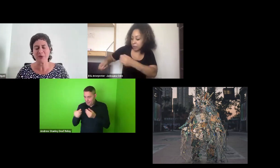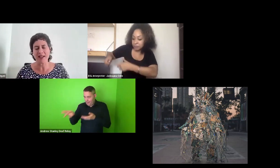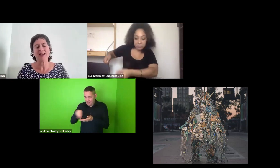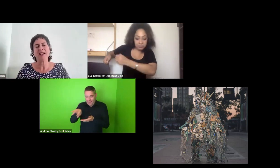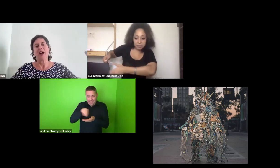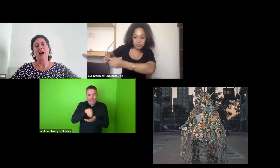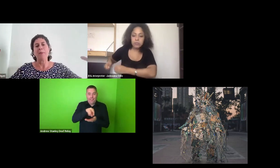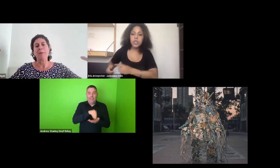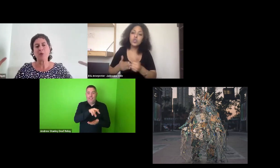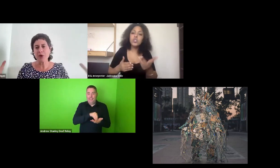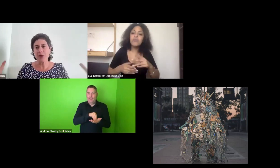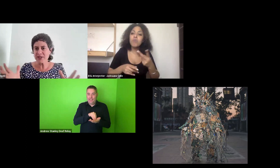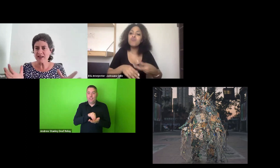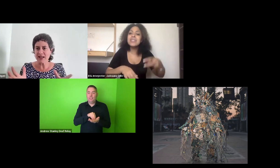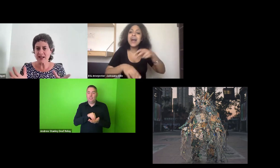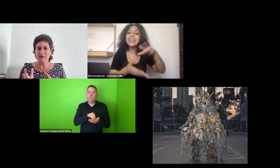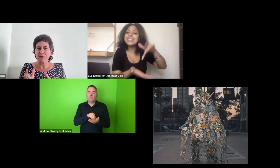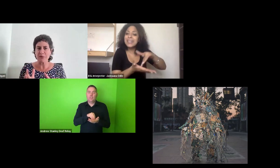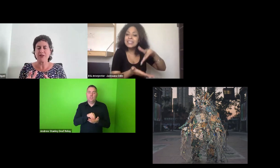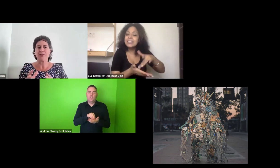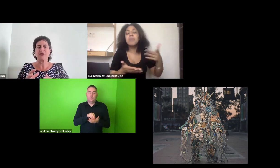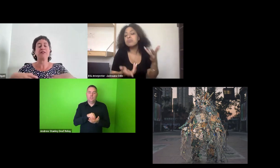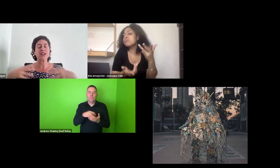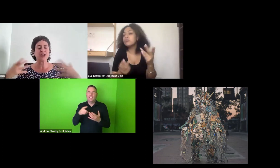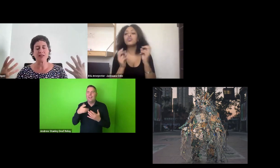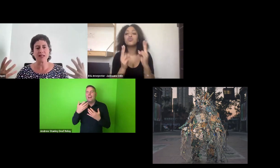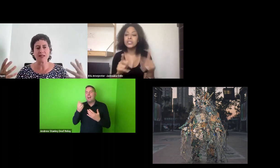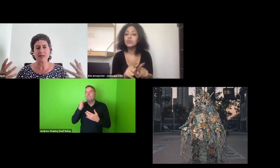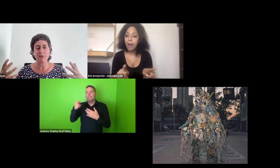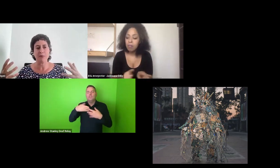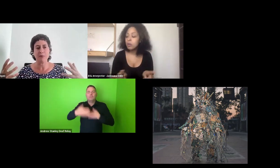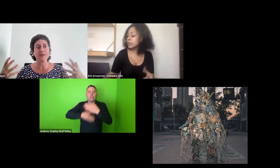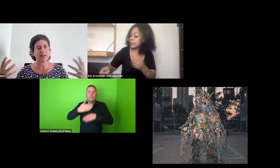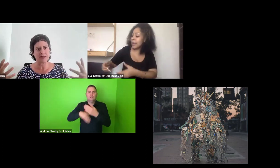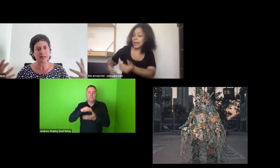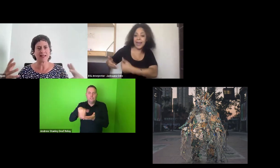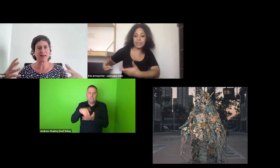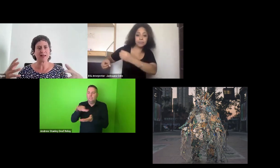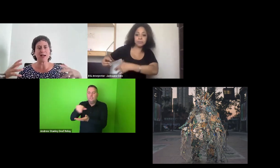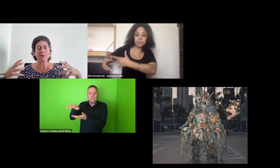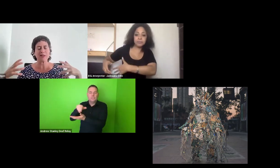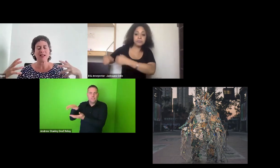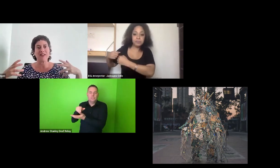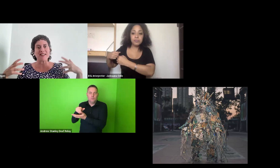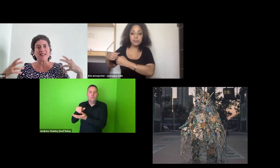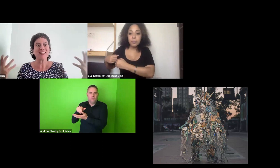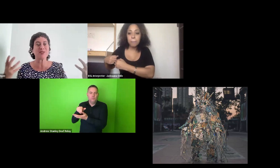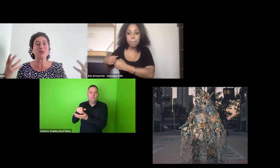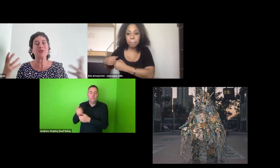centers or elsewhere. And then with those collections of materials, fashions these marvelous and